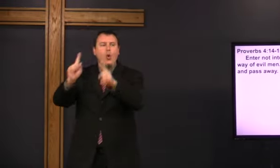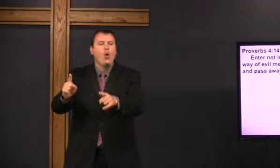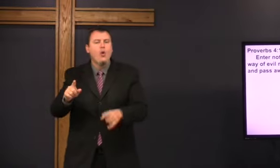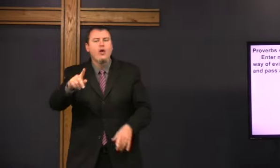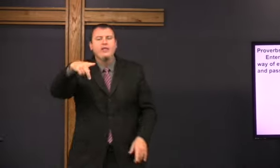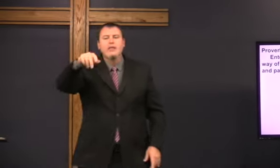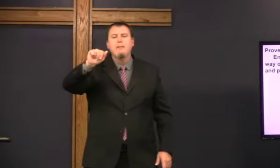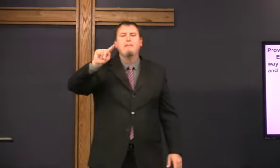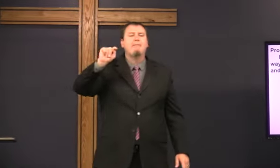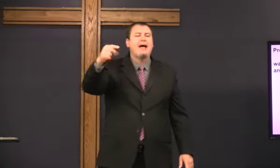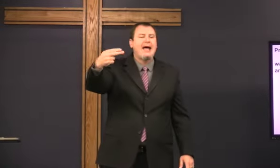Don't go